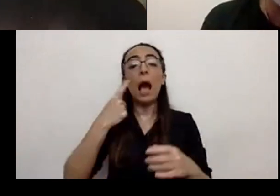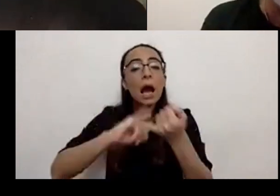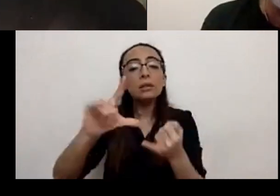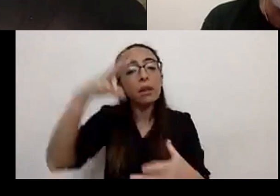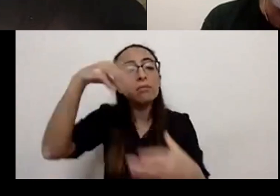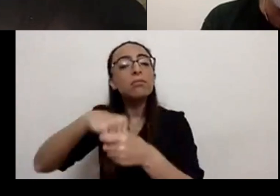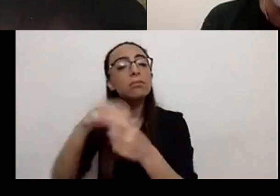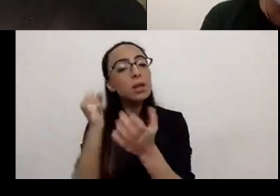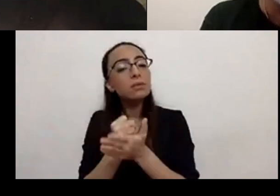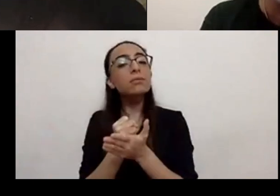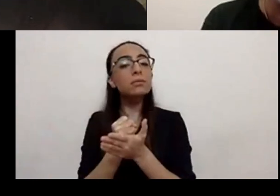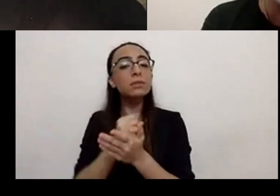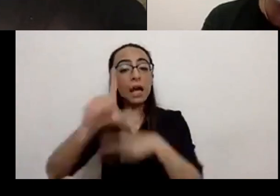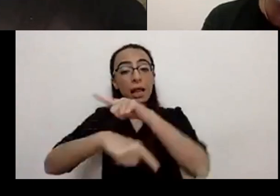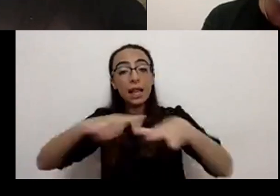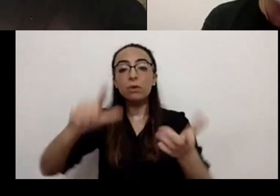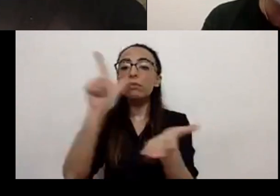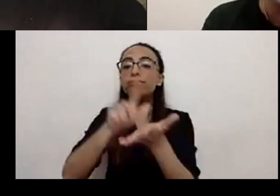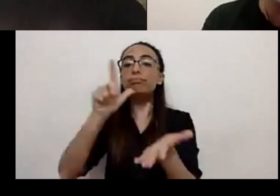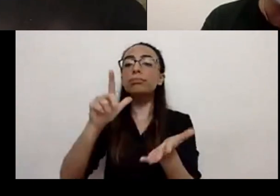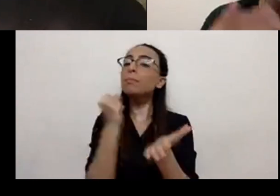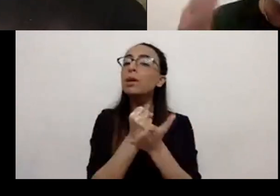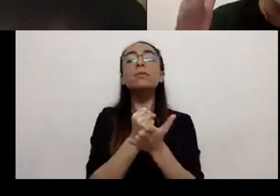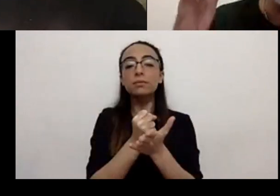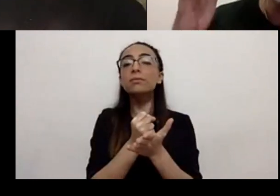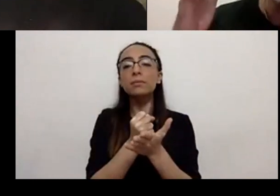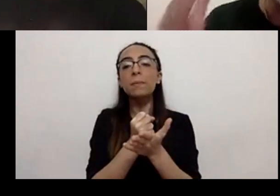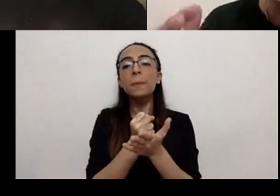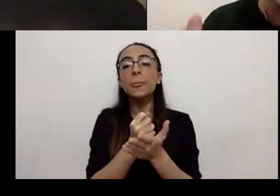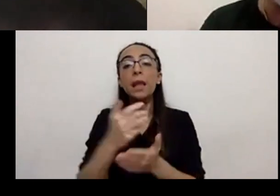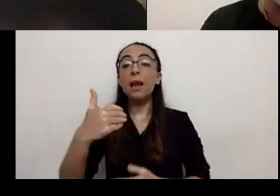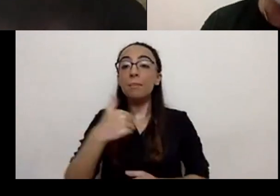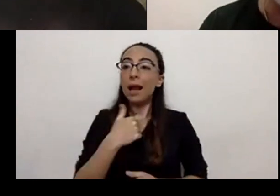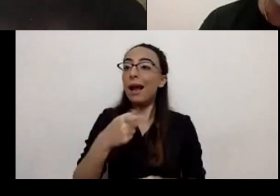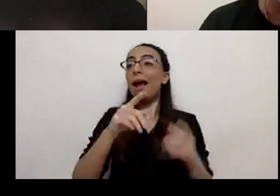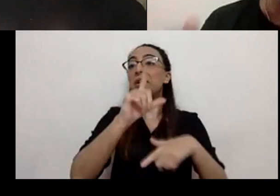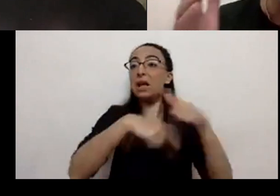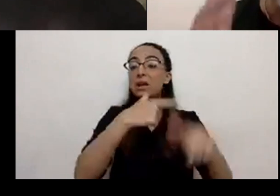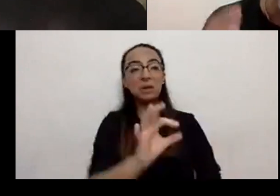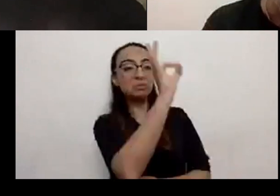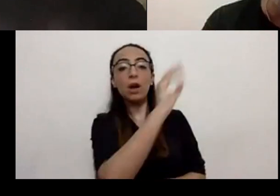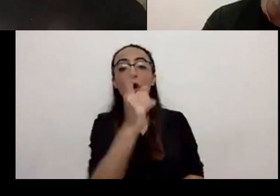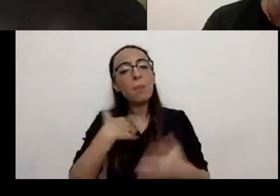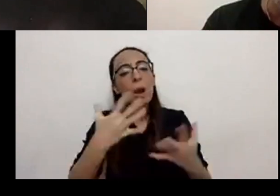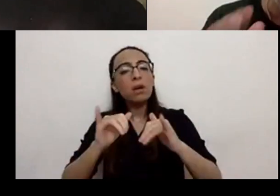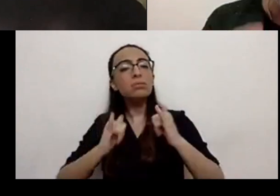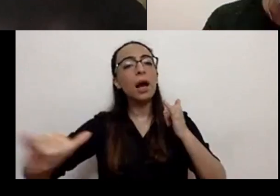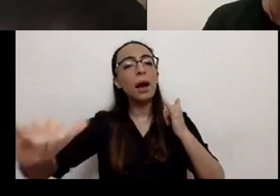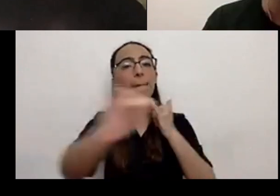of the languages, being understood as one of the languages? Why are we to impress upon it? Why should there not